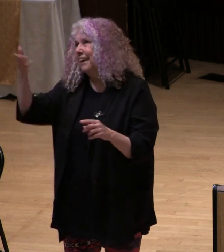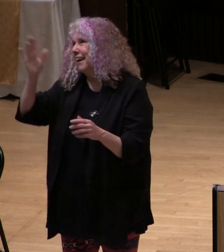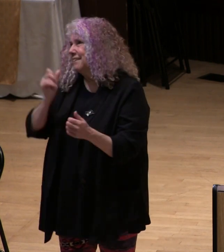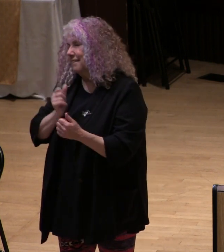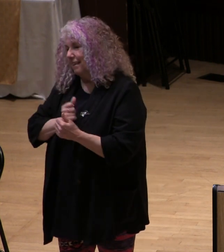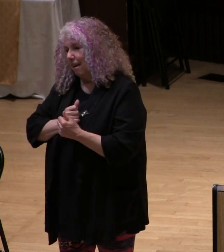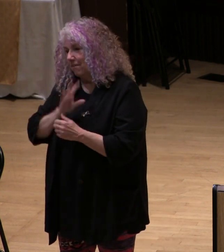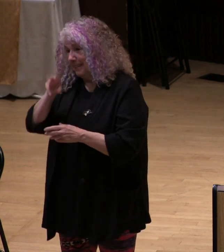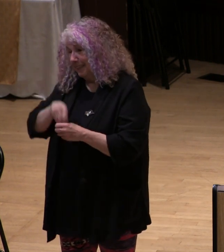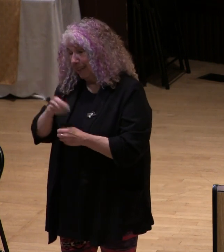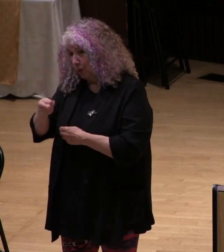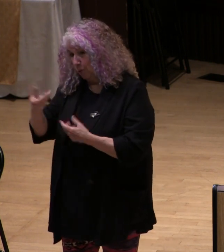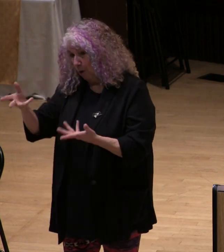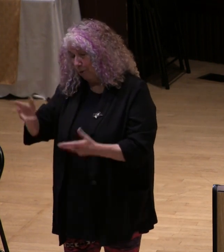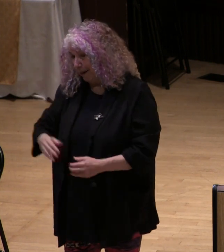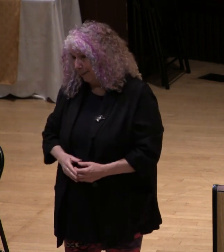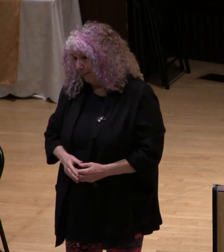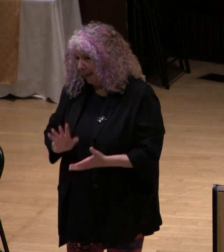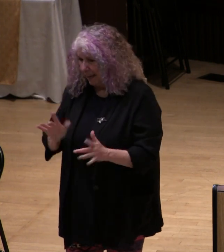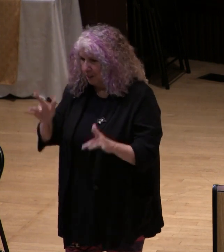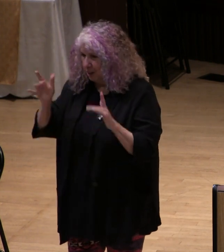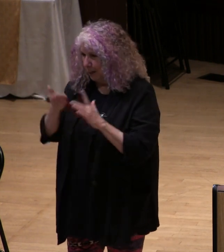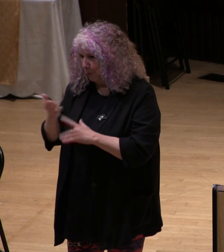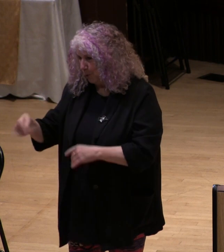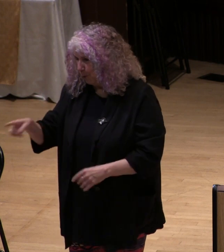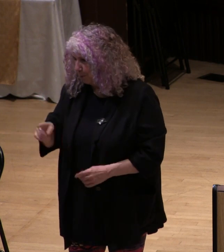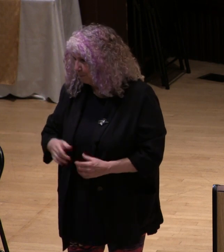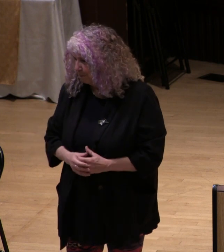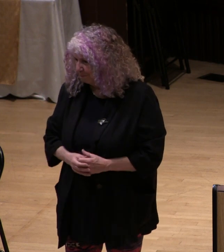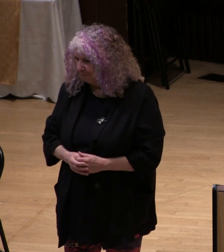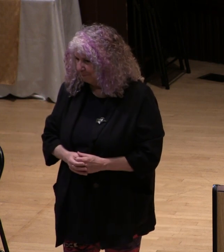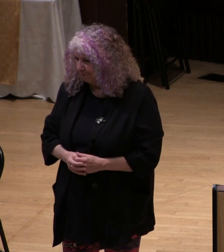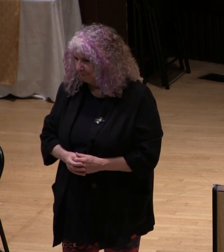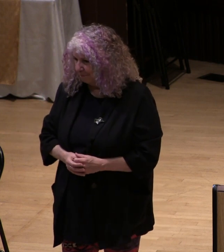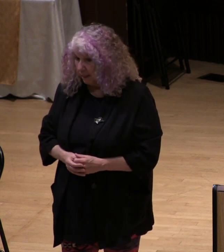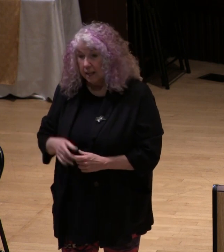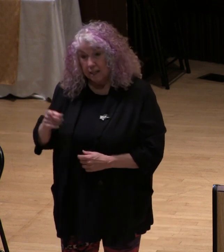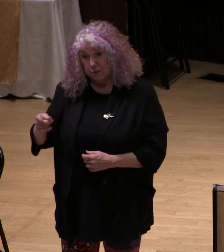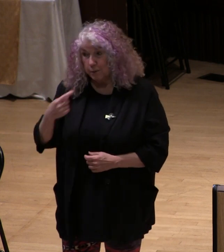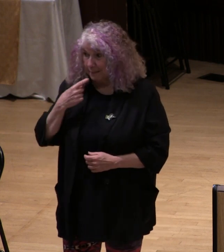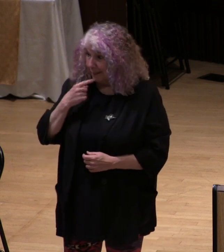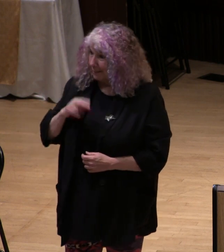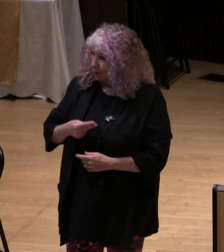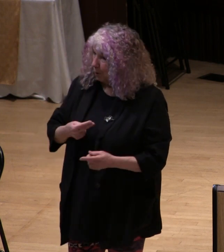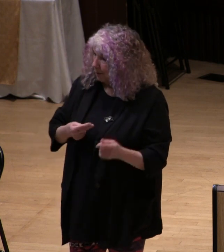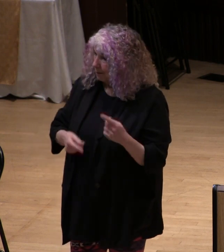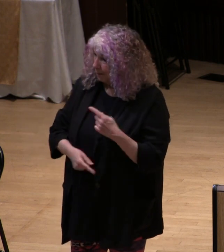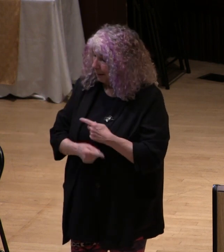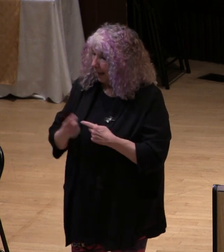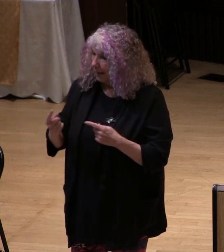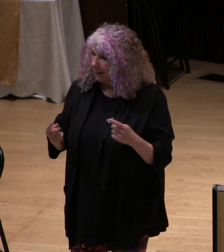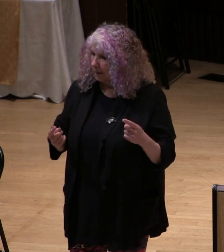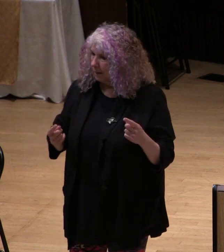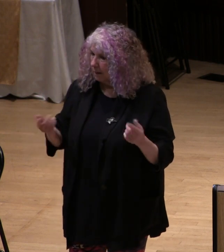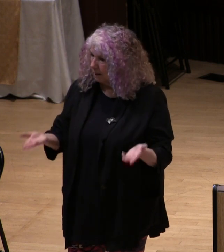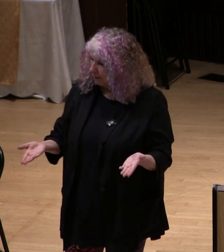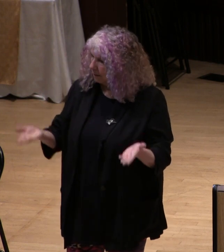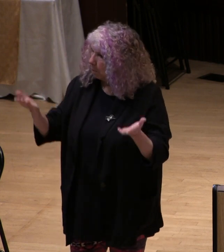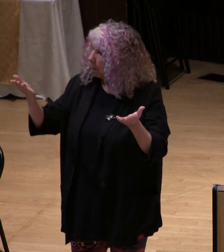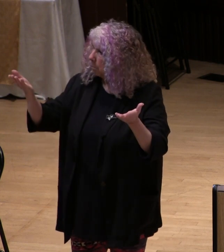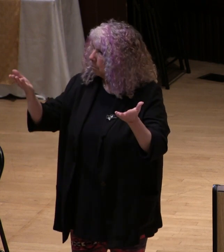is already in you and shining through you. So he says to us today, rise